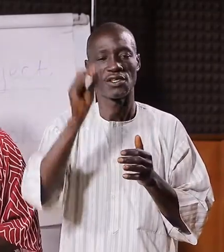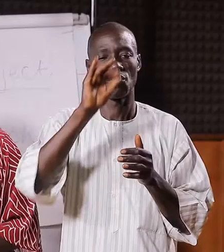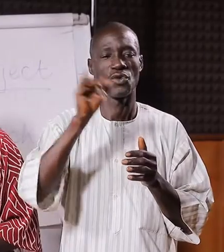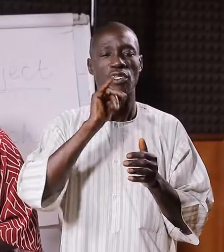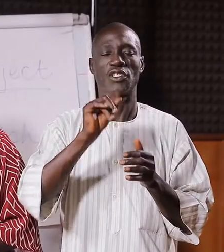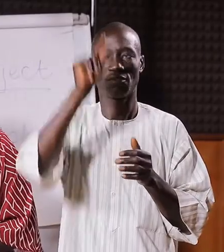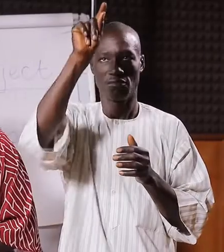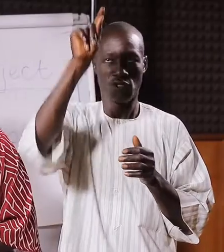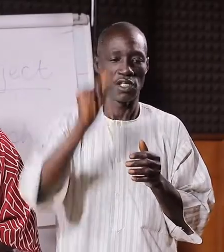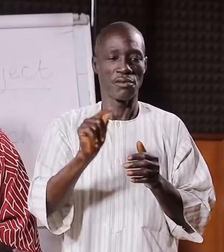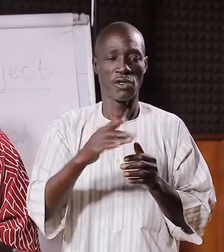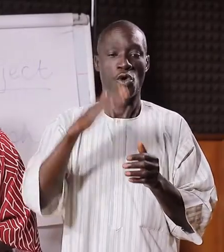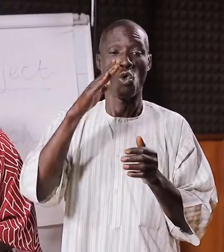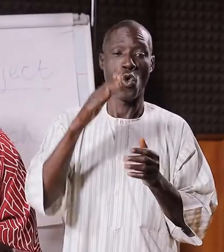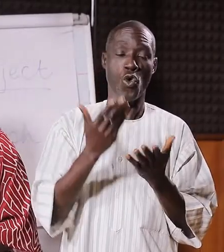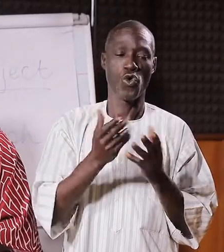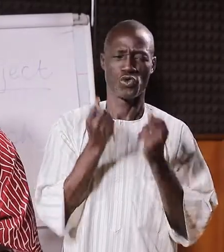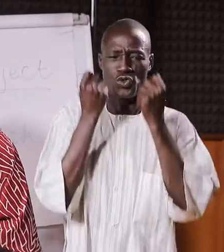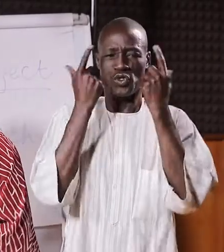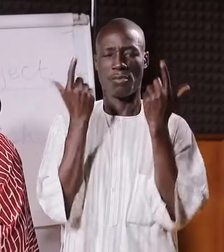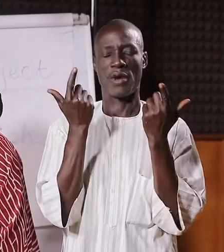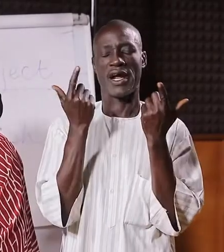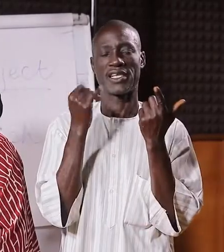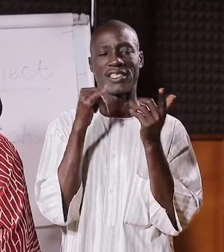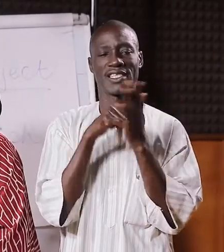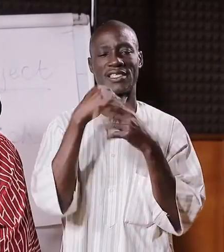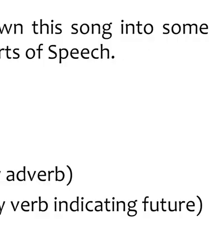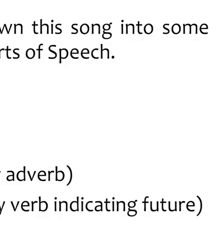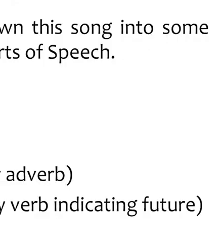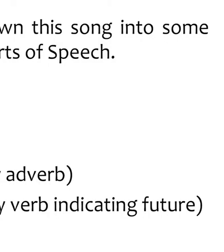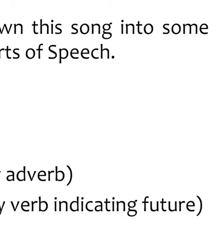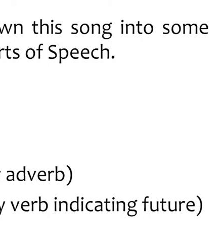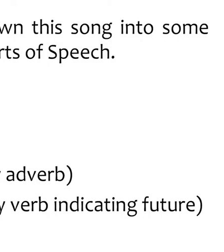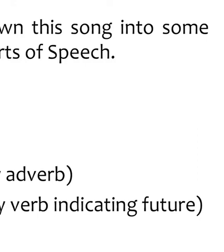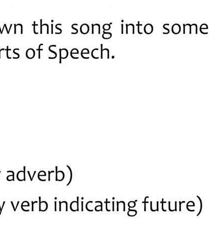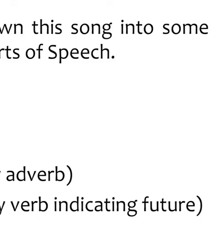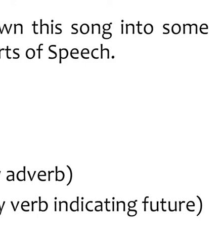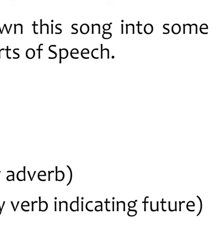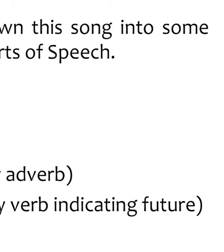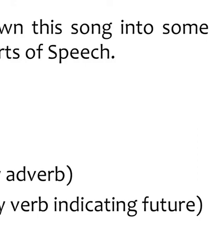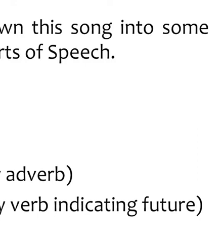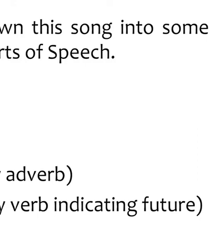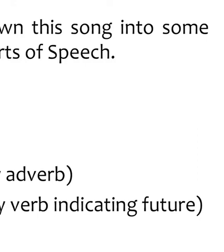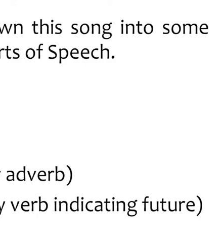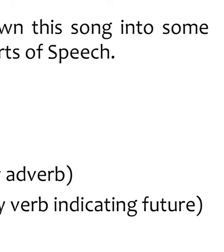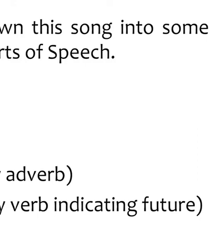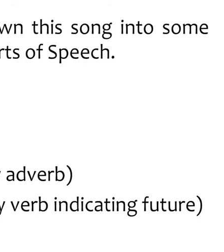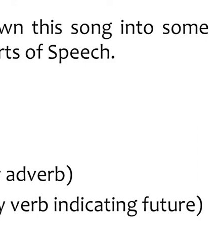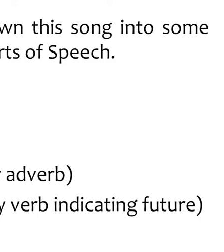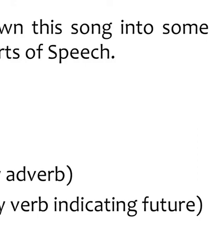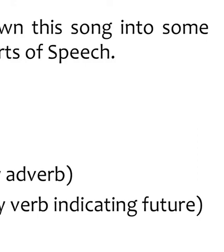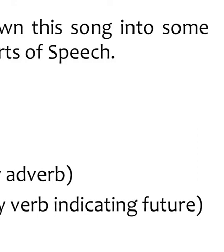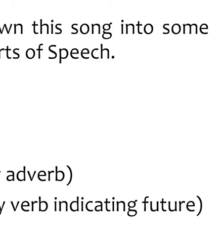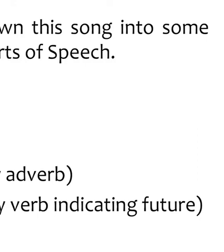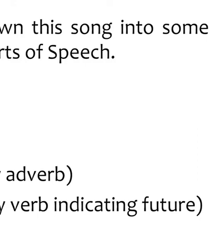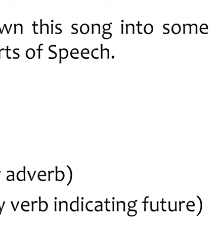is an exclamation? Oh, there is an exclamation, and it is an interjection. That is the part of speech